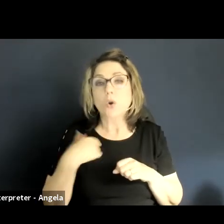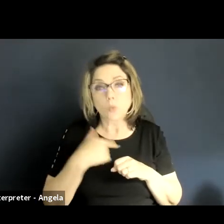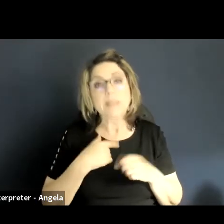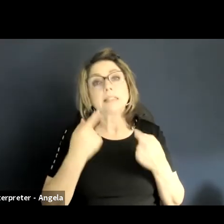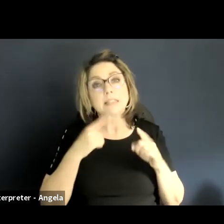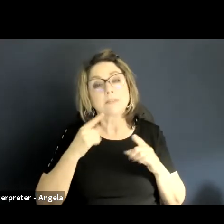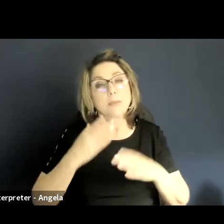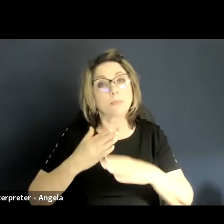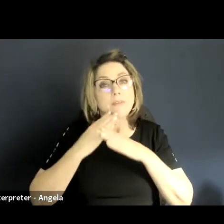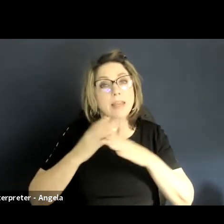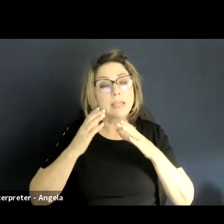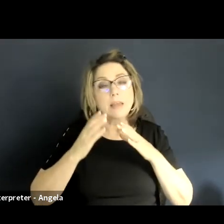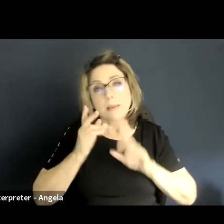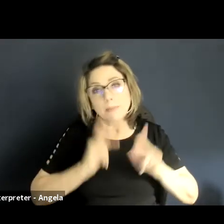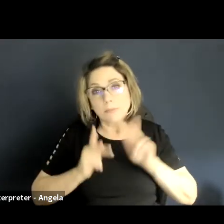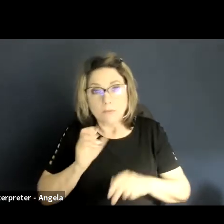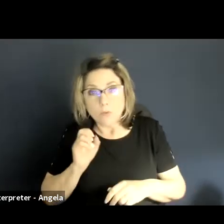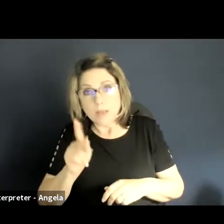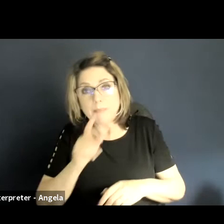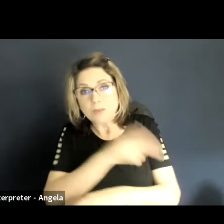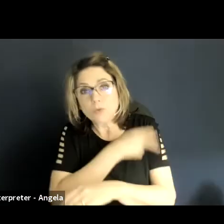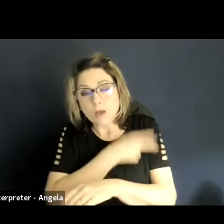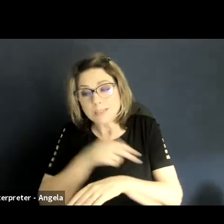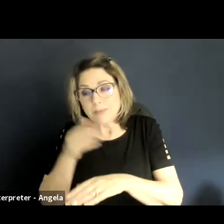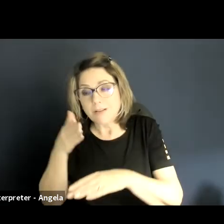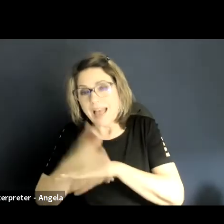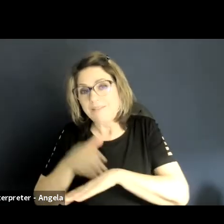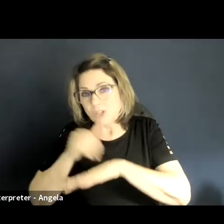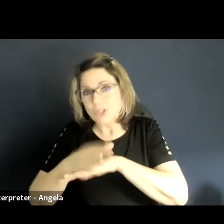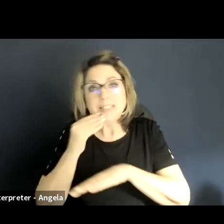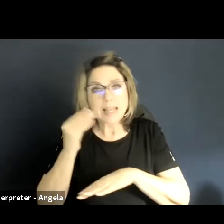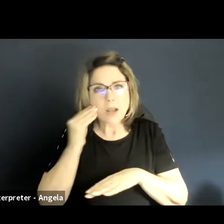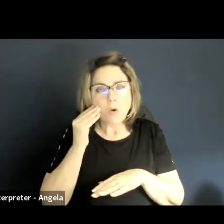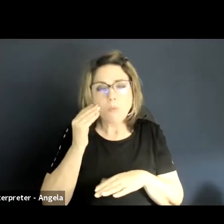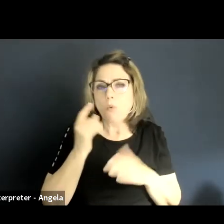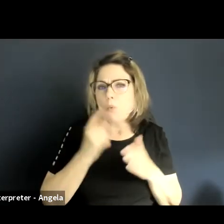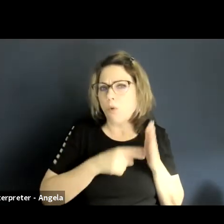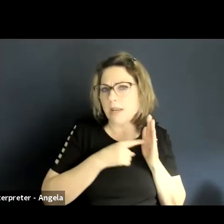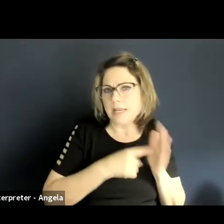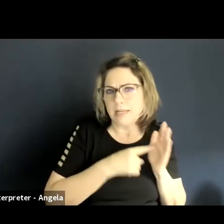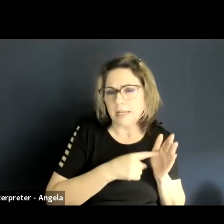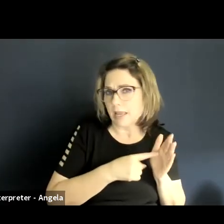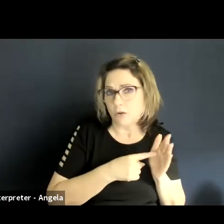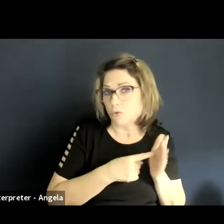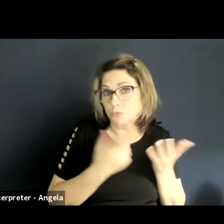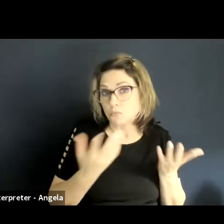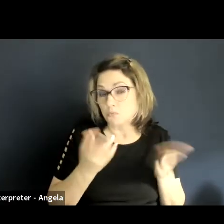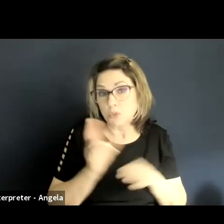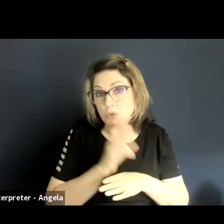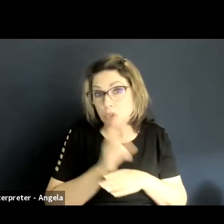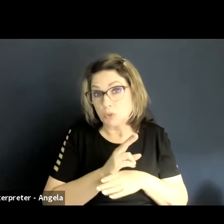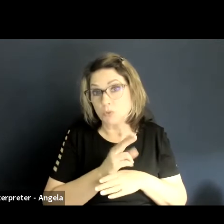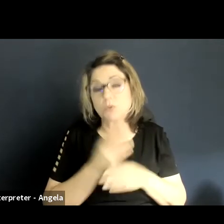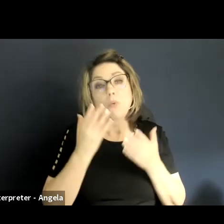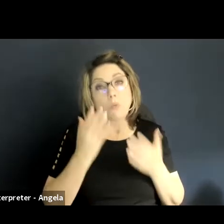preventing customers from returning to the hospital after discharge? What indicators could you use to determine this? Well, as